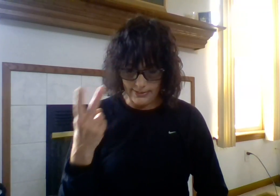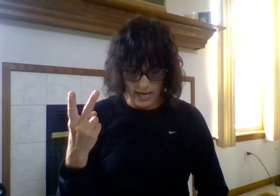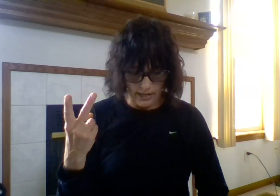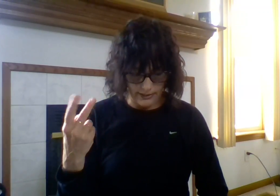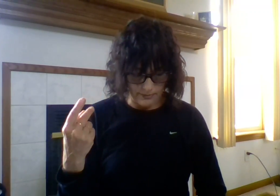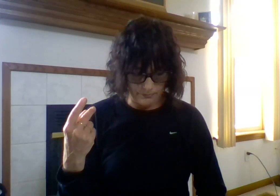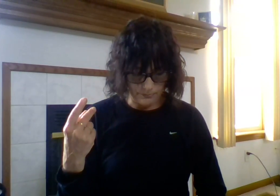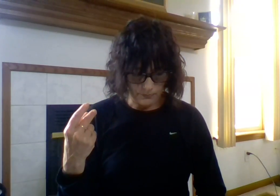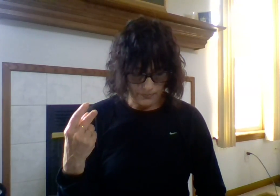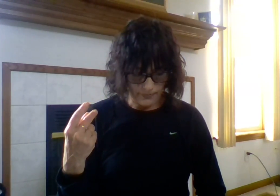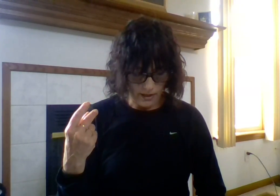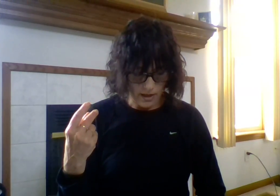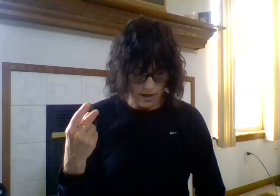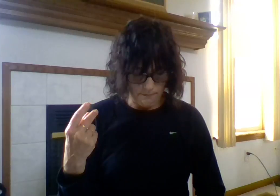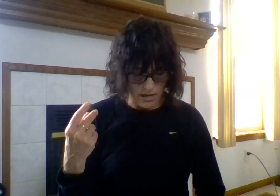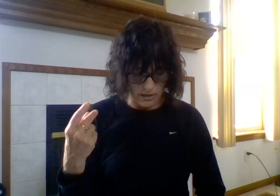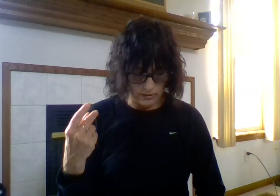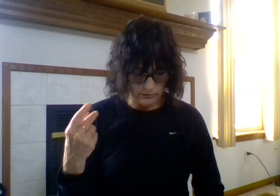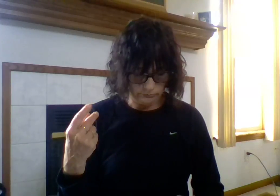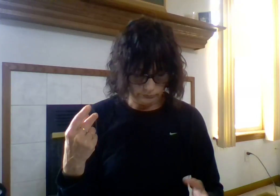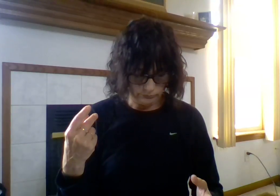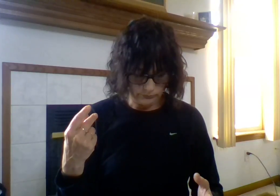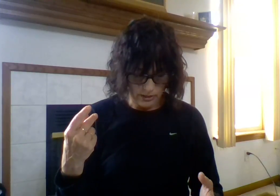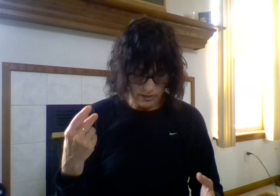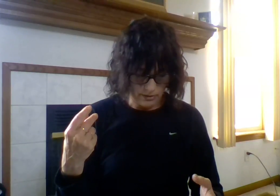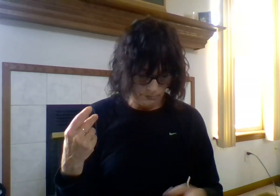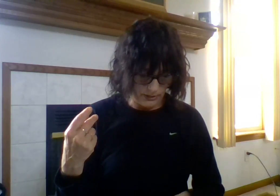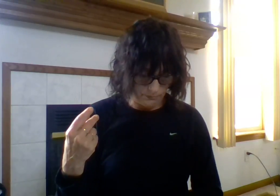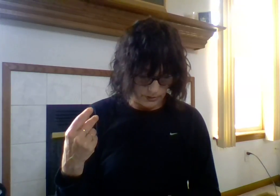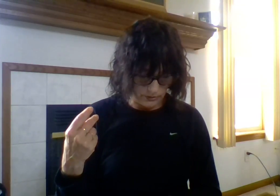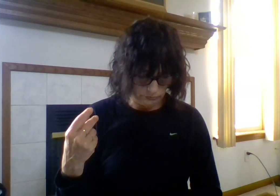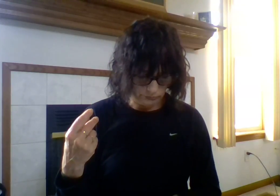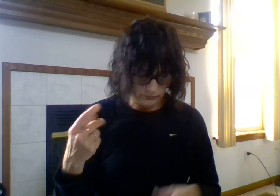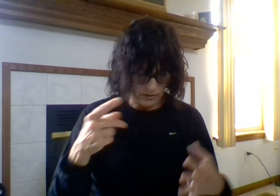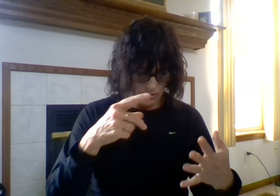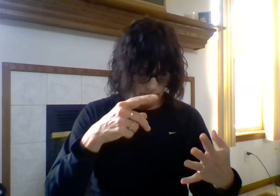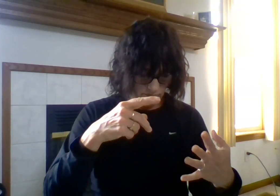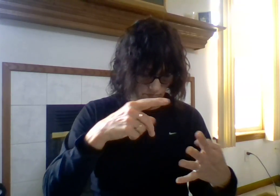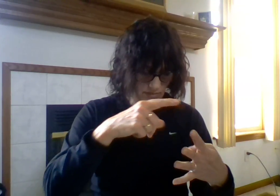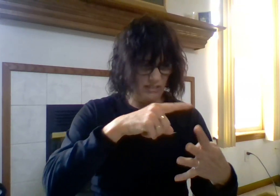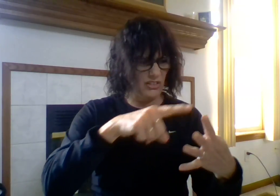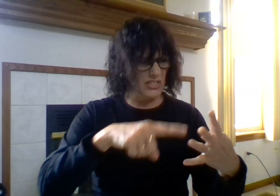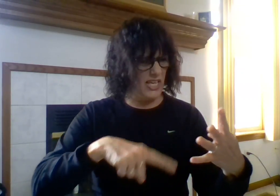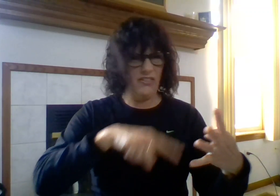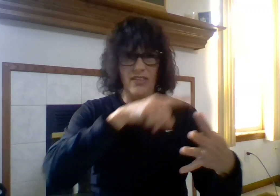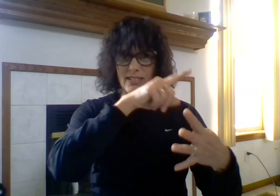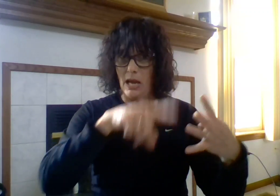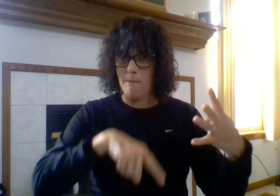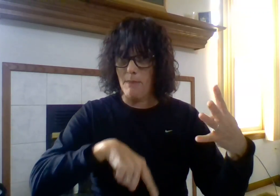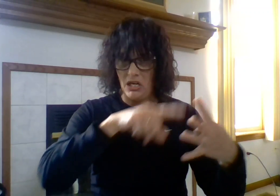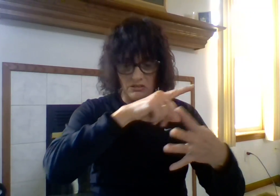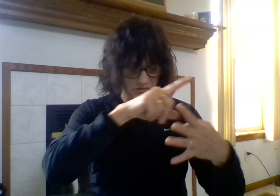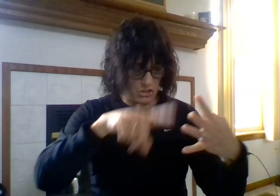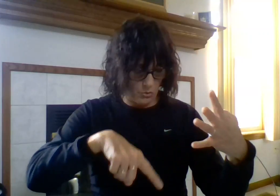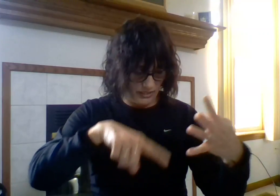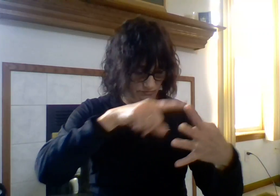saw him among the people. It looks like this, among,